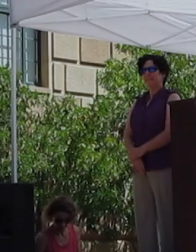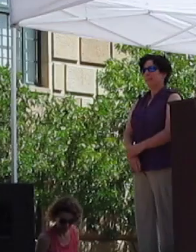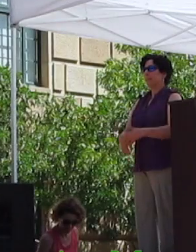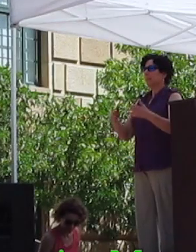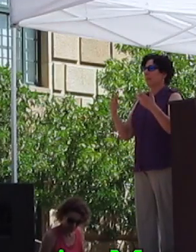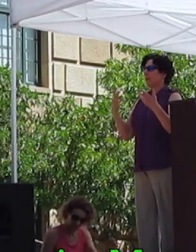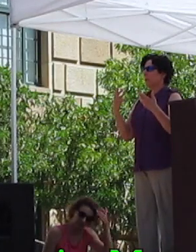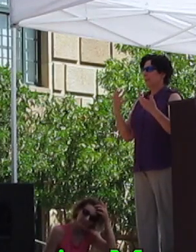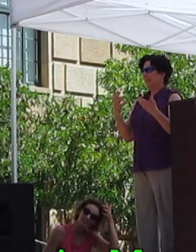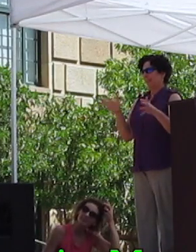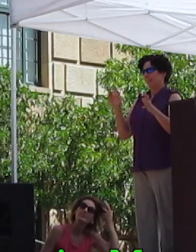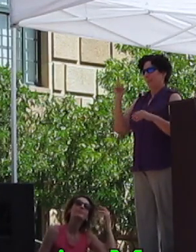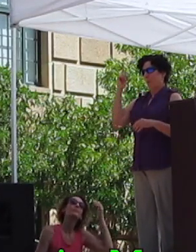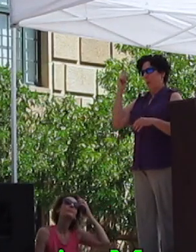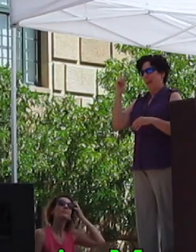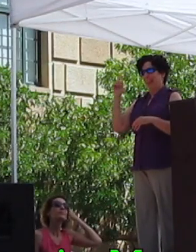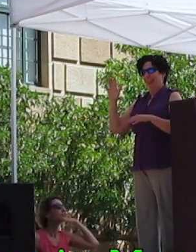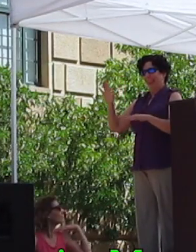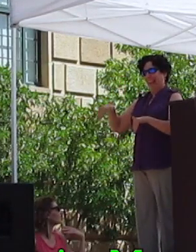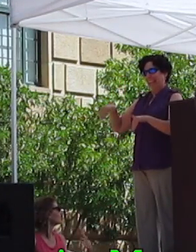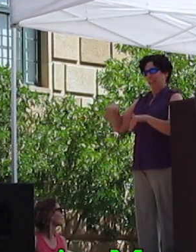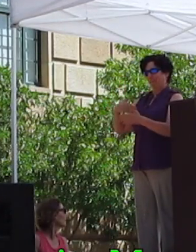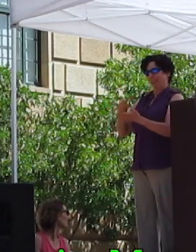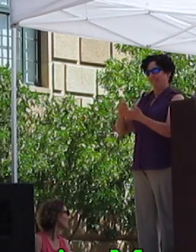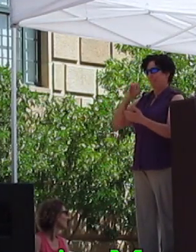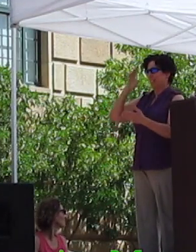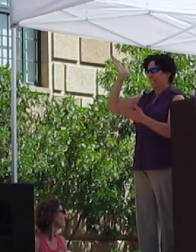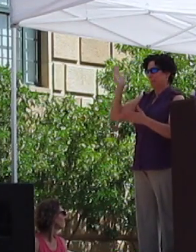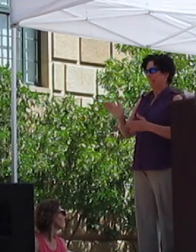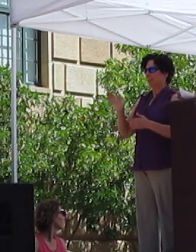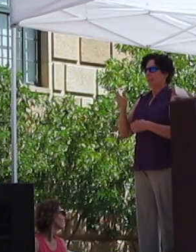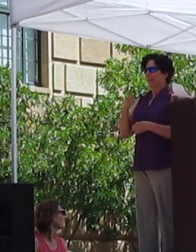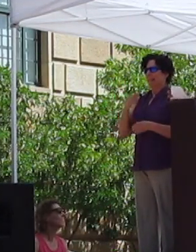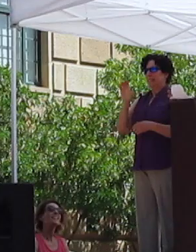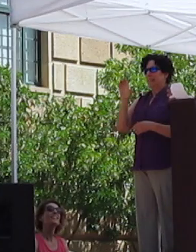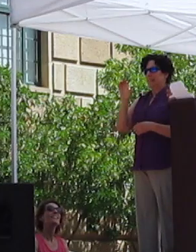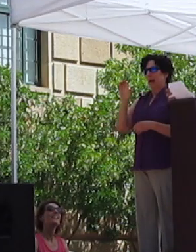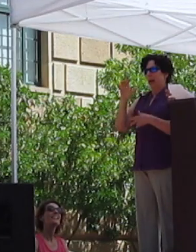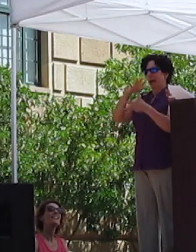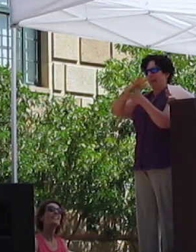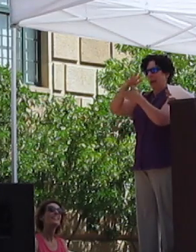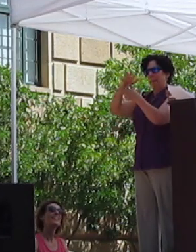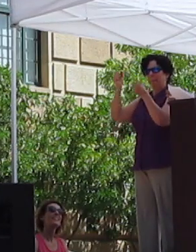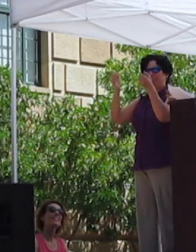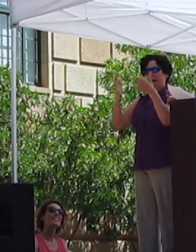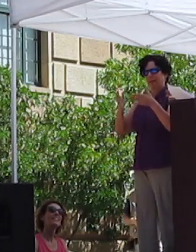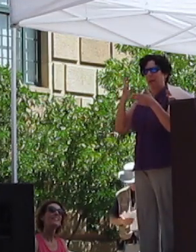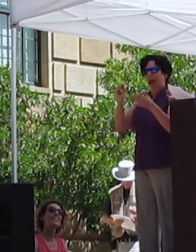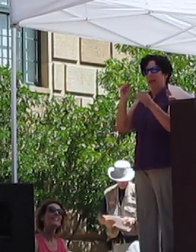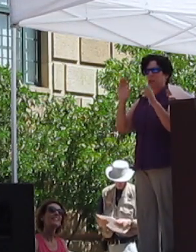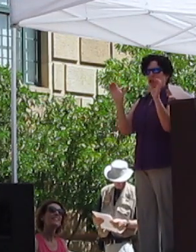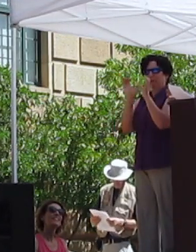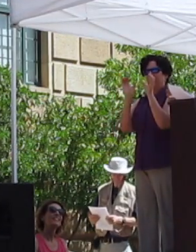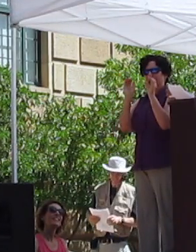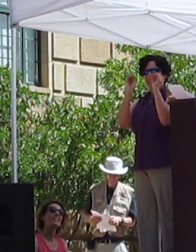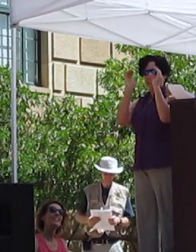So we did have one additional latecomer to our speaker list. He is a commercial helicopter pilot and certified flight instructor,